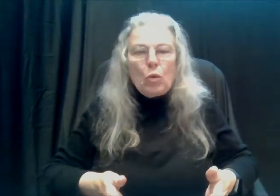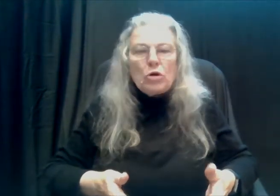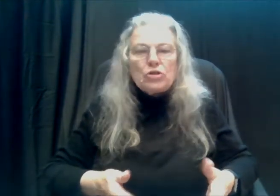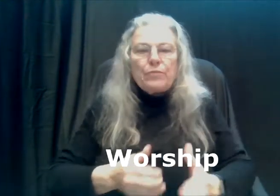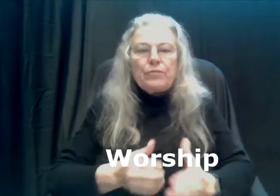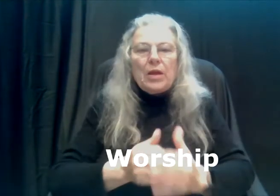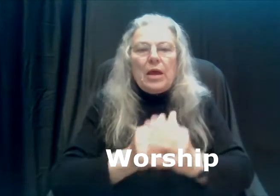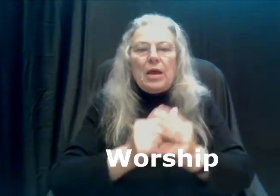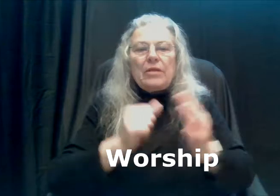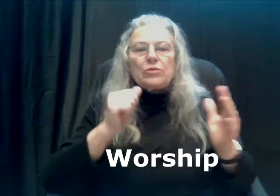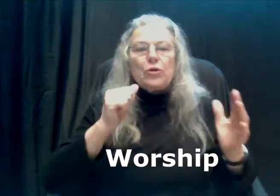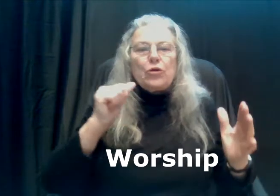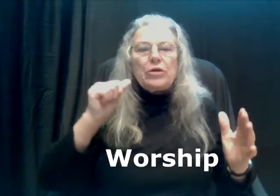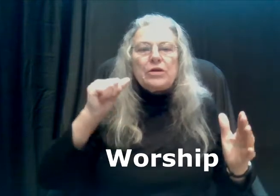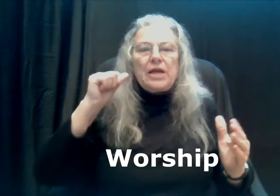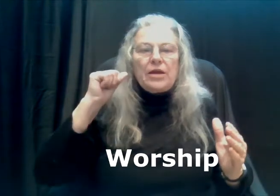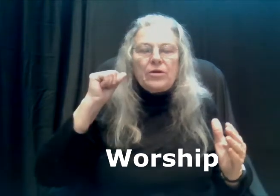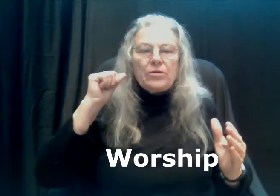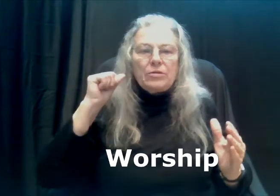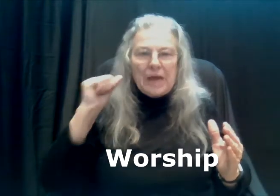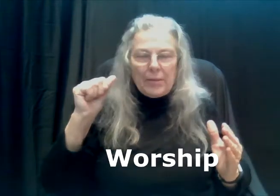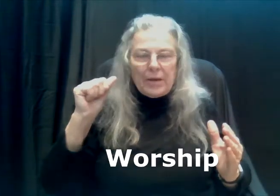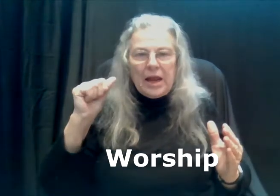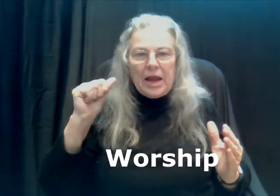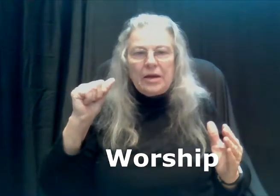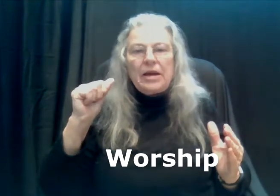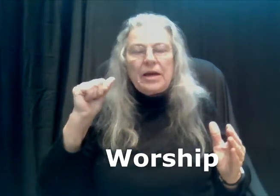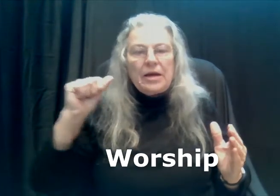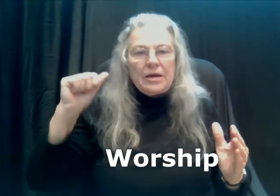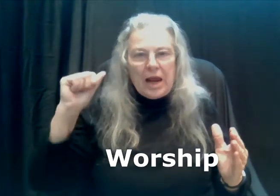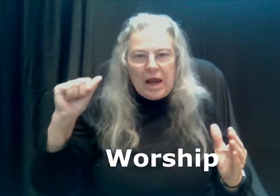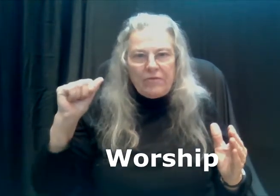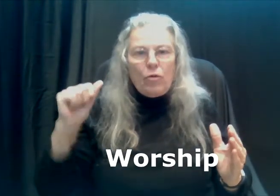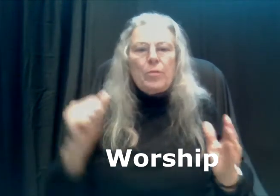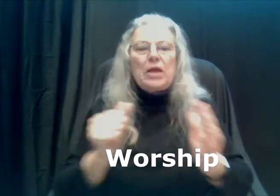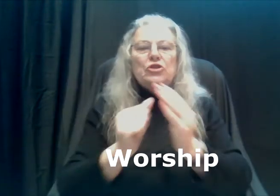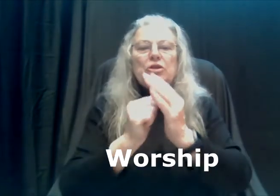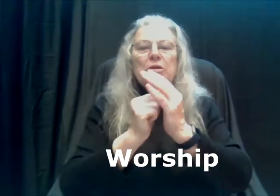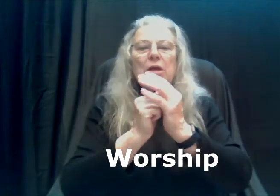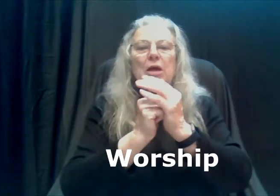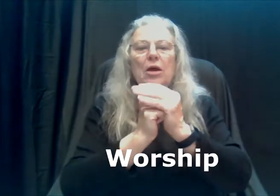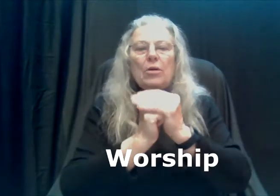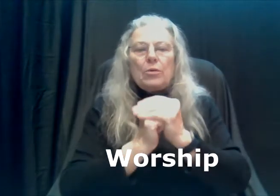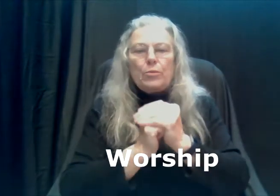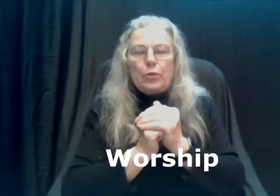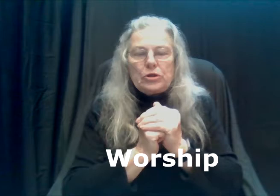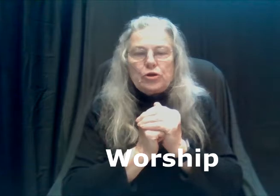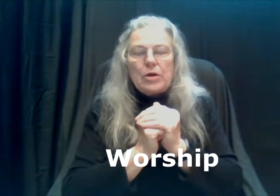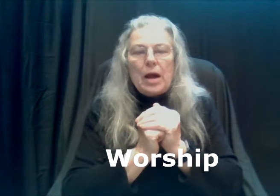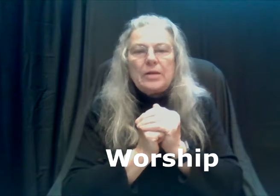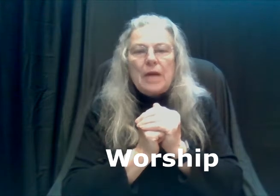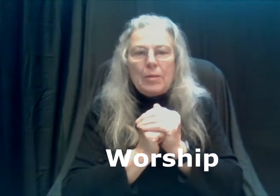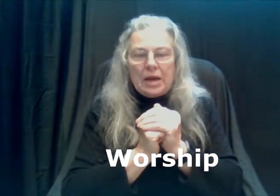Worship. That's where you're going to take your dominant hand in an A formation, put your non-dominant